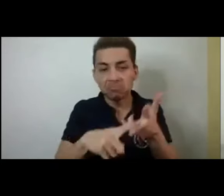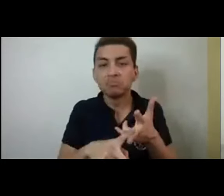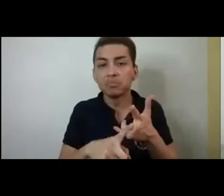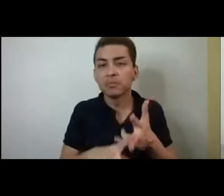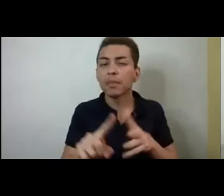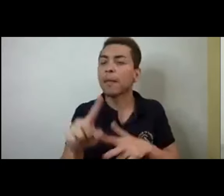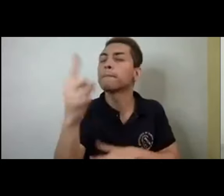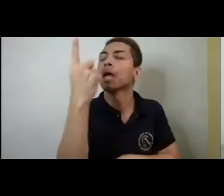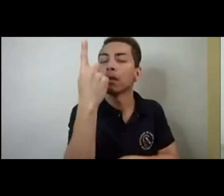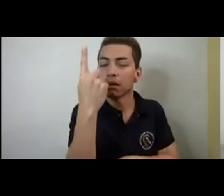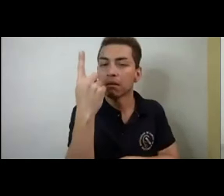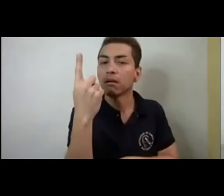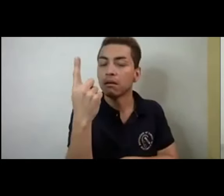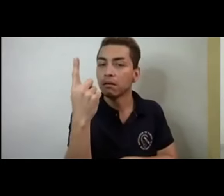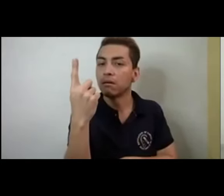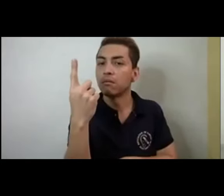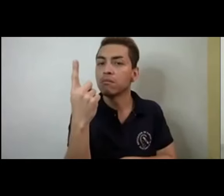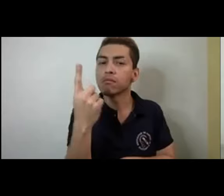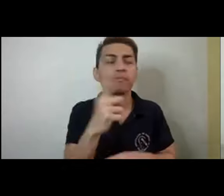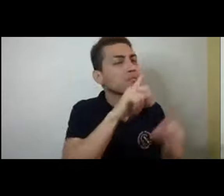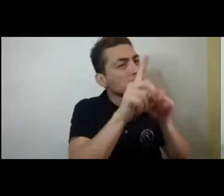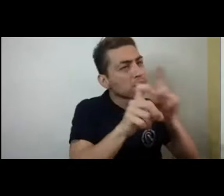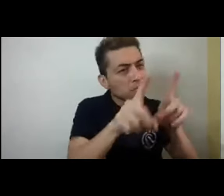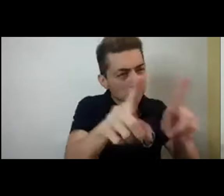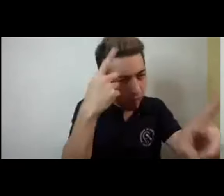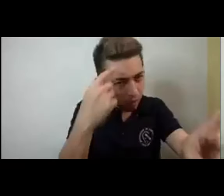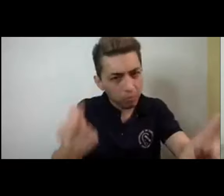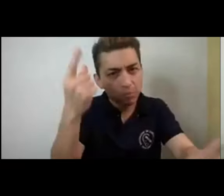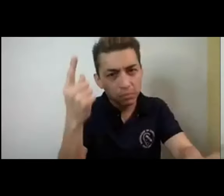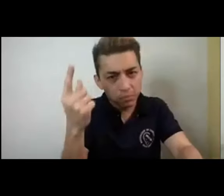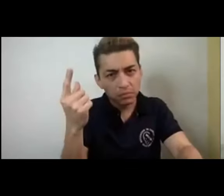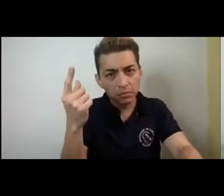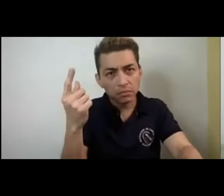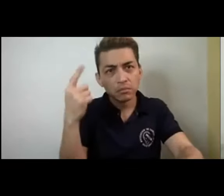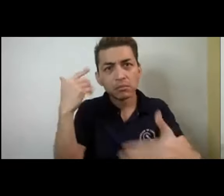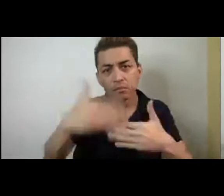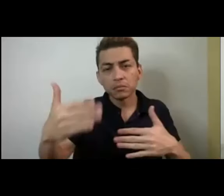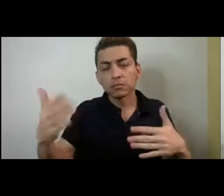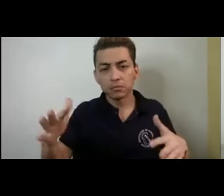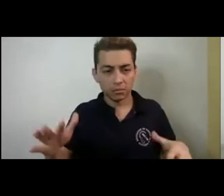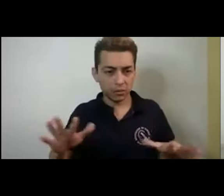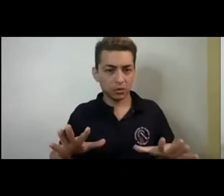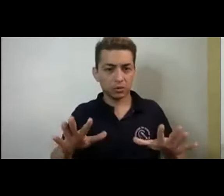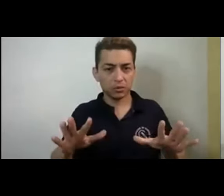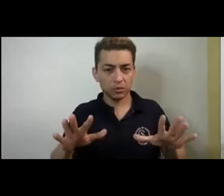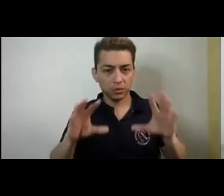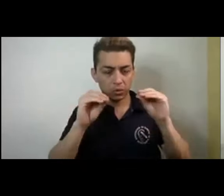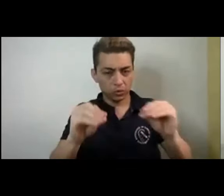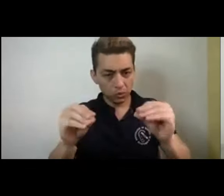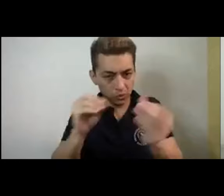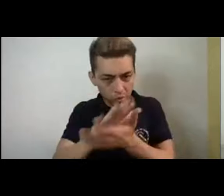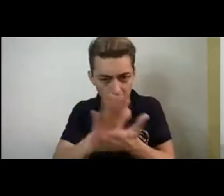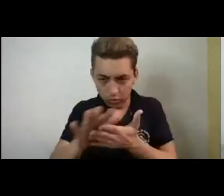priority and fully interrogated to comprehensively advance inclusive education in the Caribbean. This is